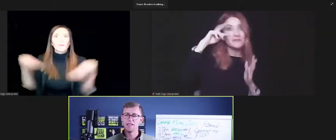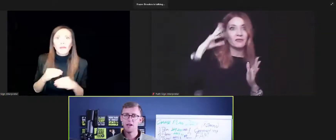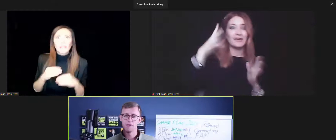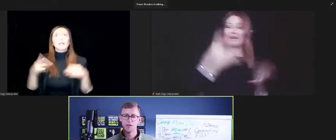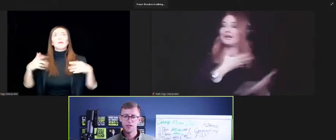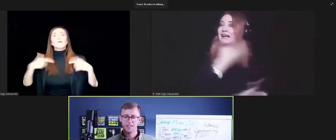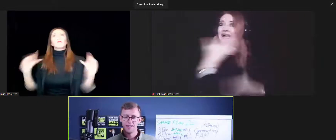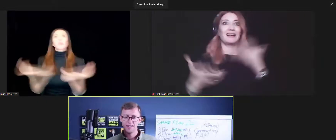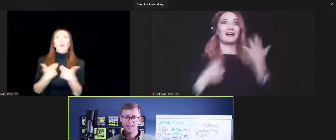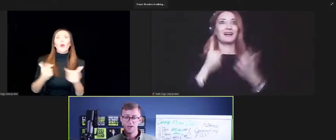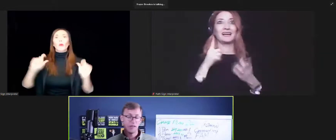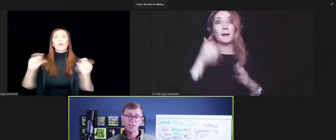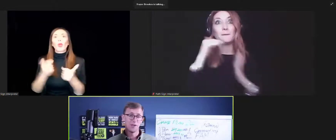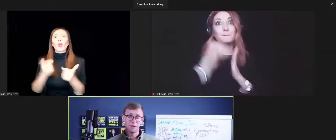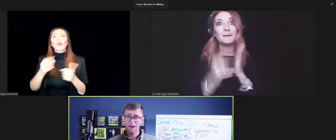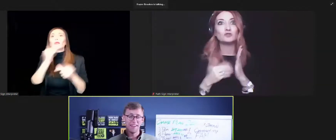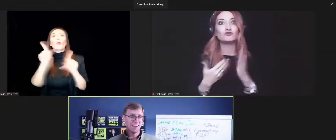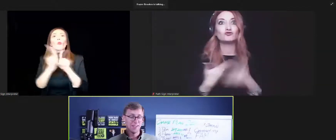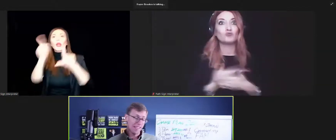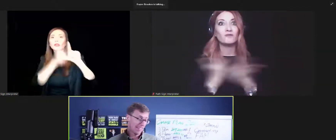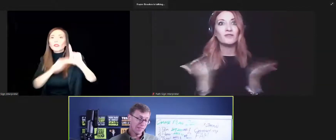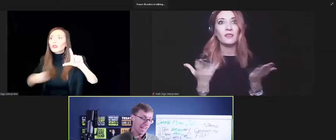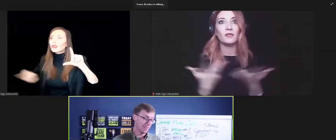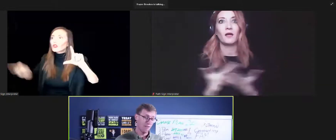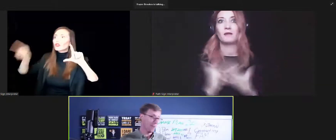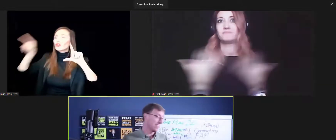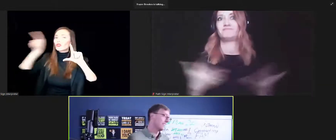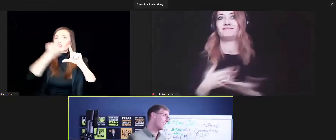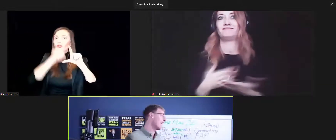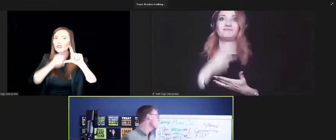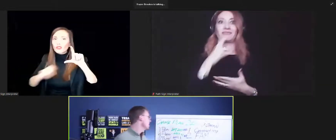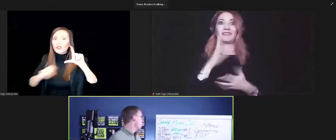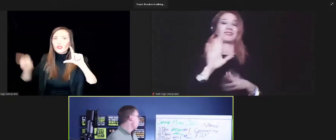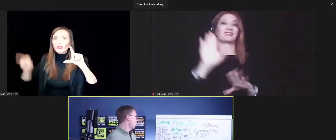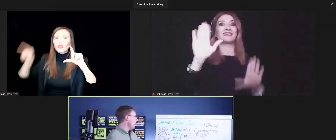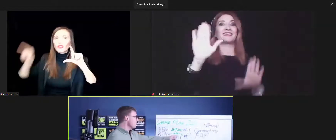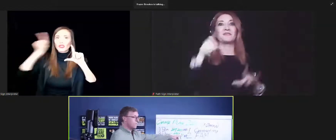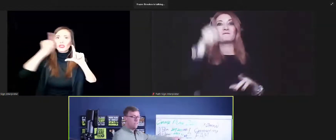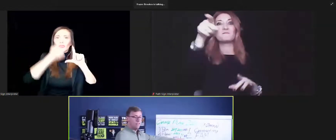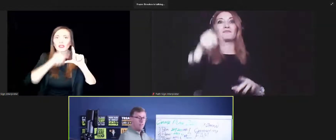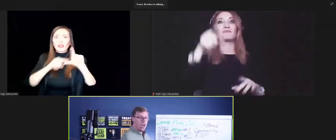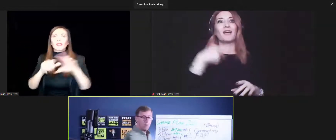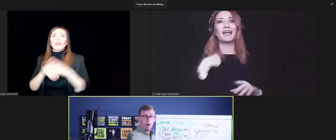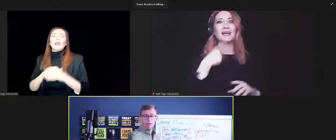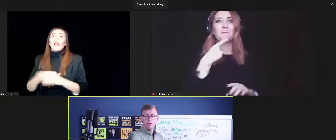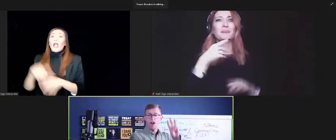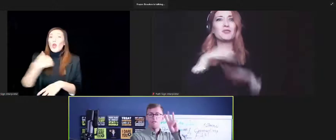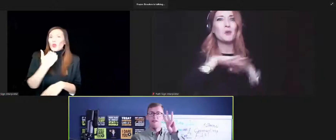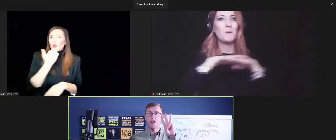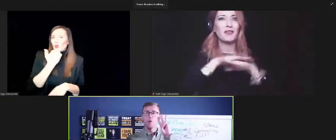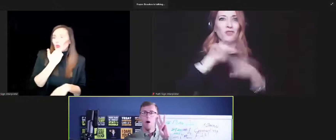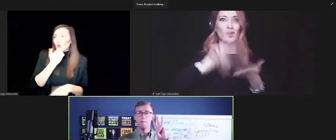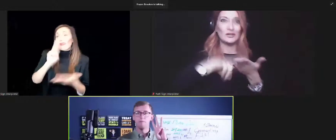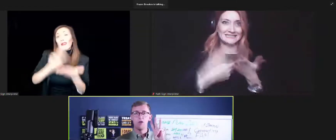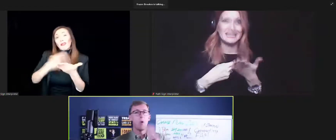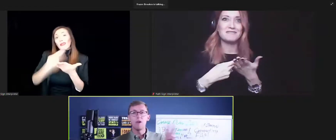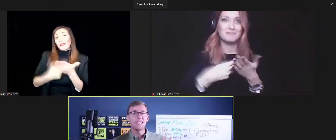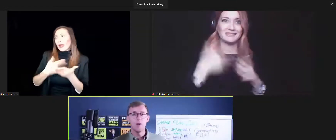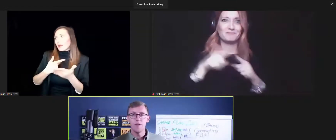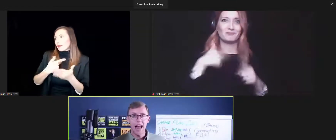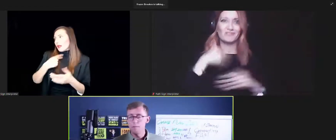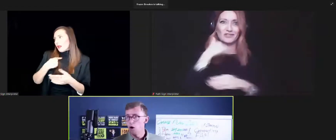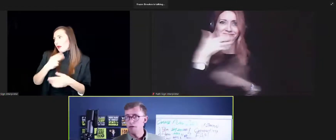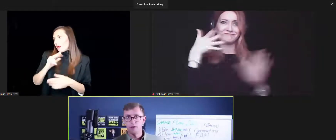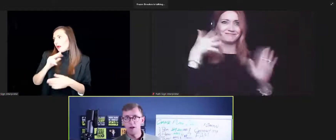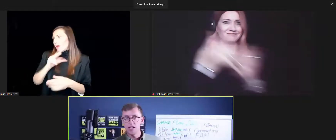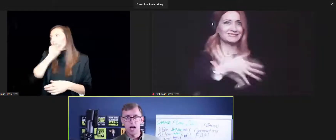to my interpreters. You guys are doing great. You guys are really doing great. Okay, third and final one. You don't need to do